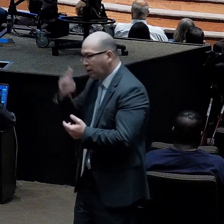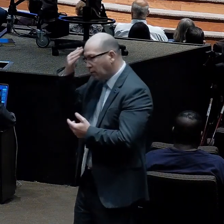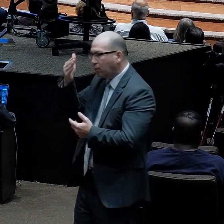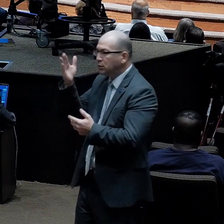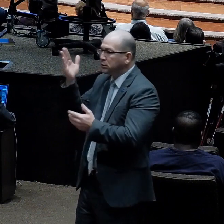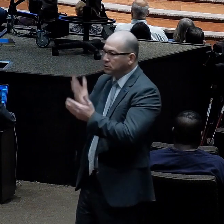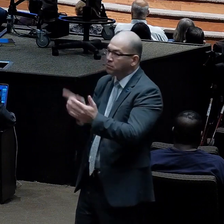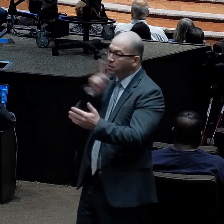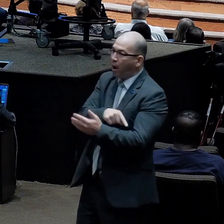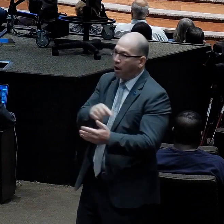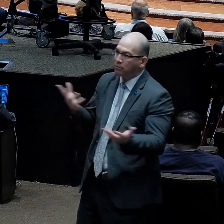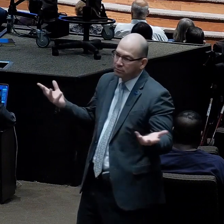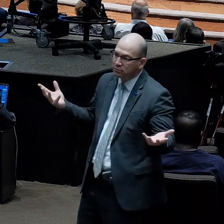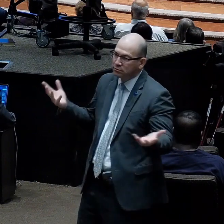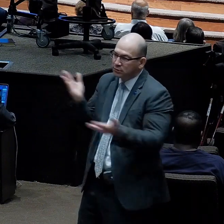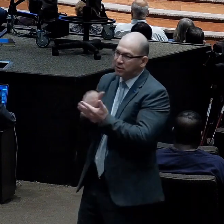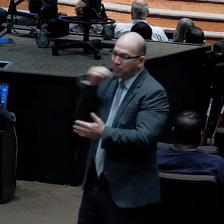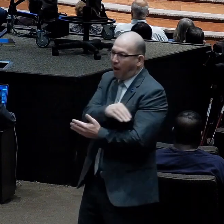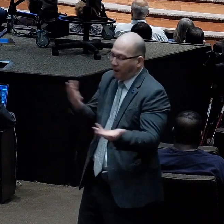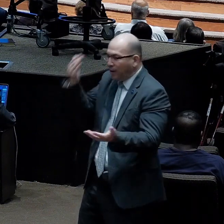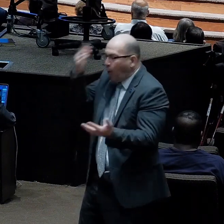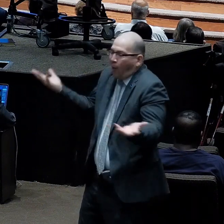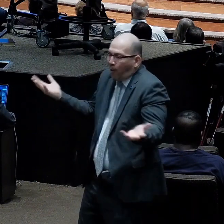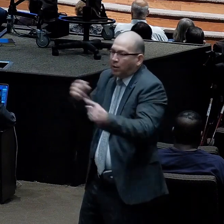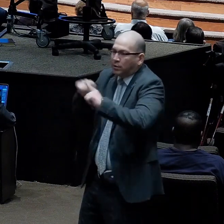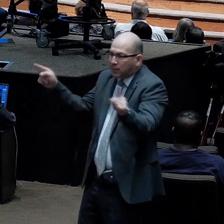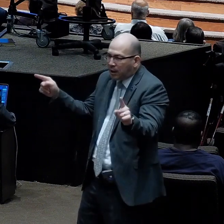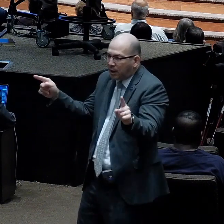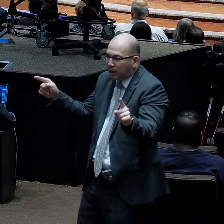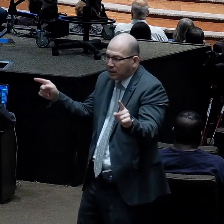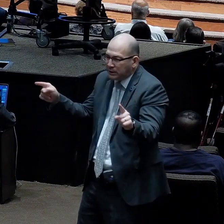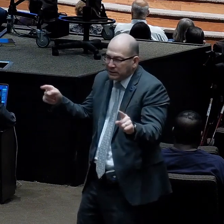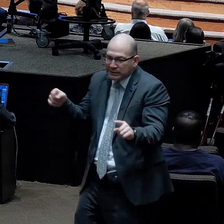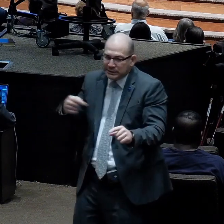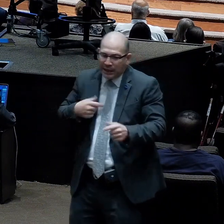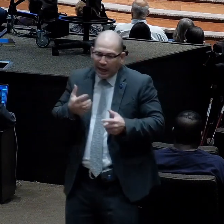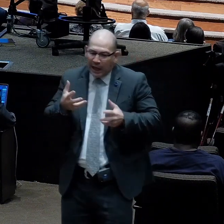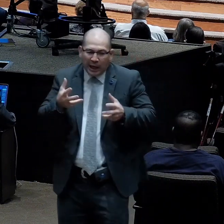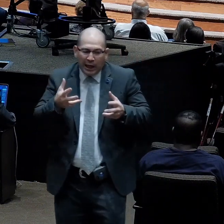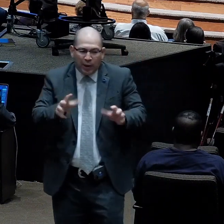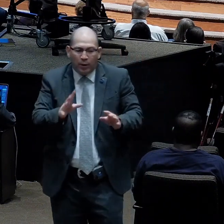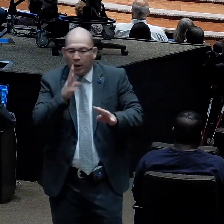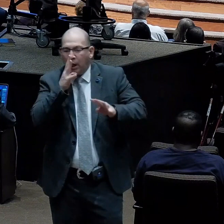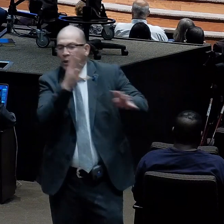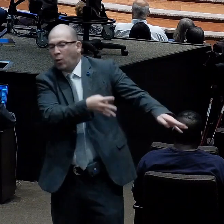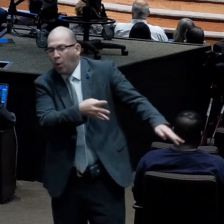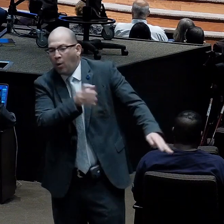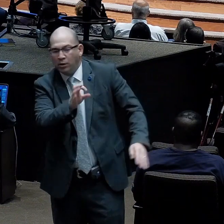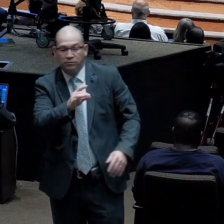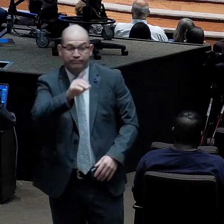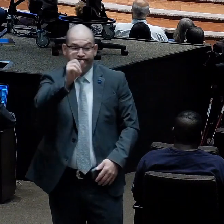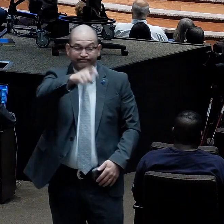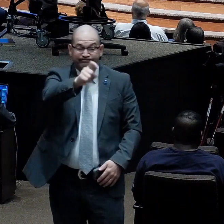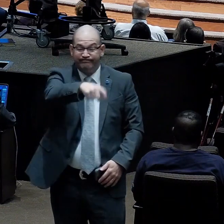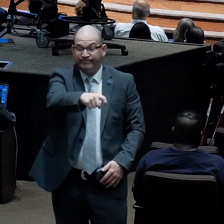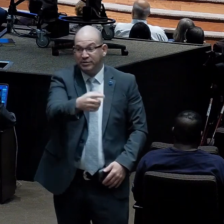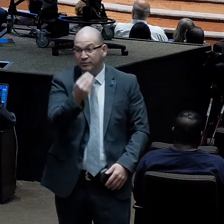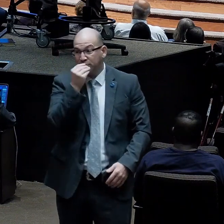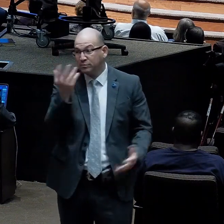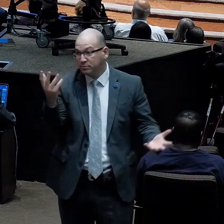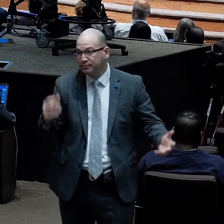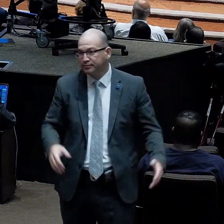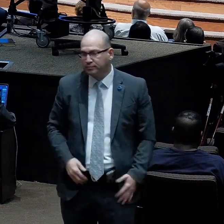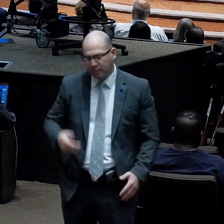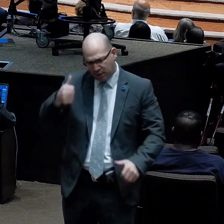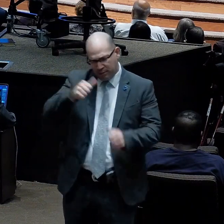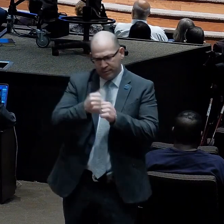But I don't want to be indifferent to someone that may have real need. I remember years ago, I received a letter